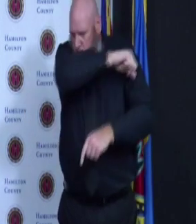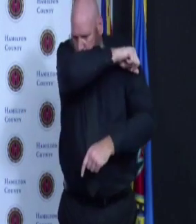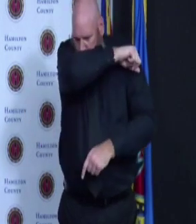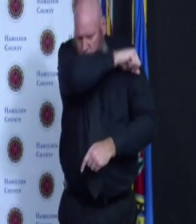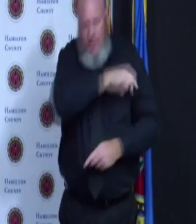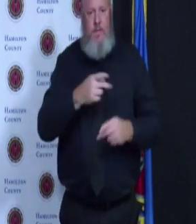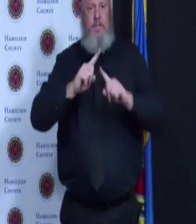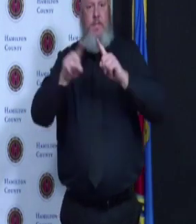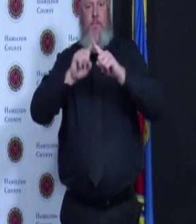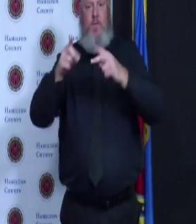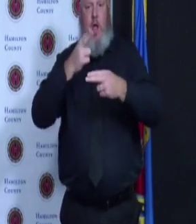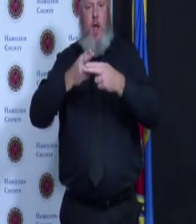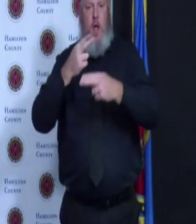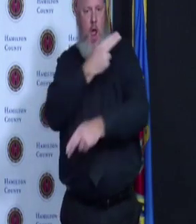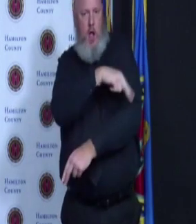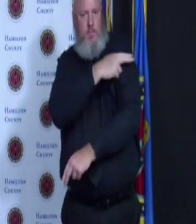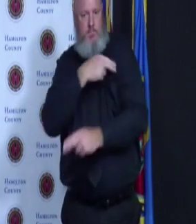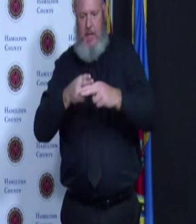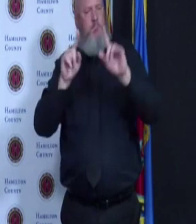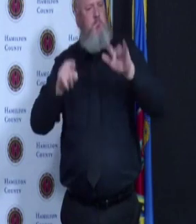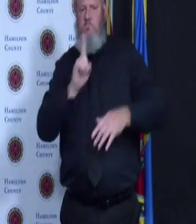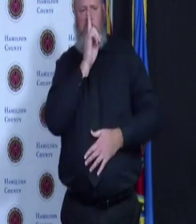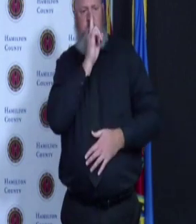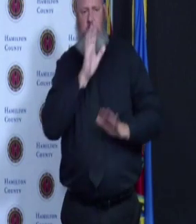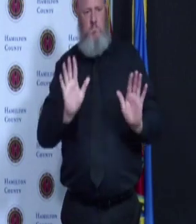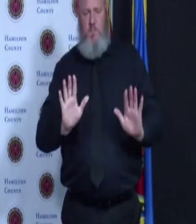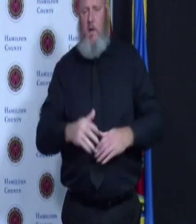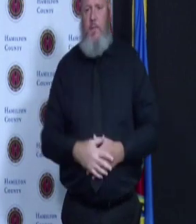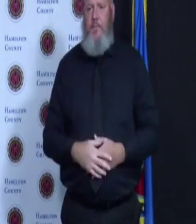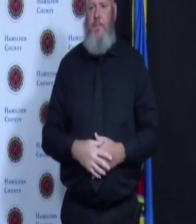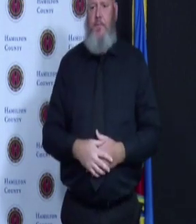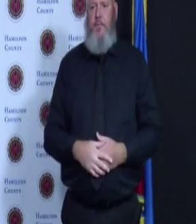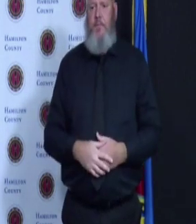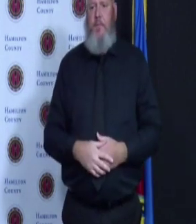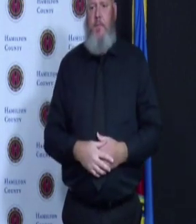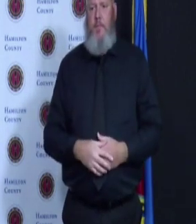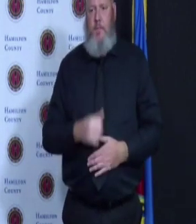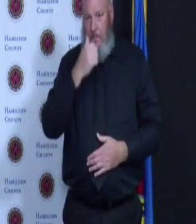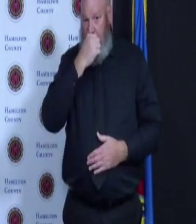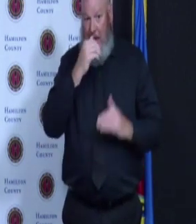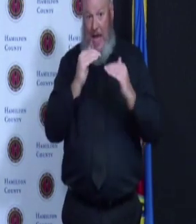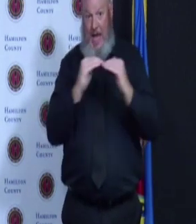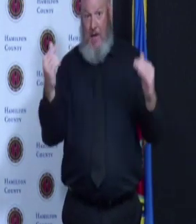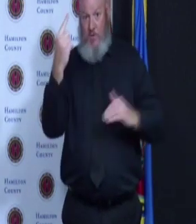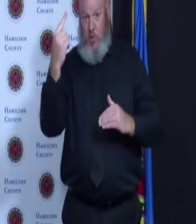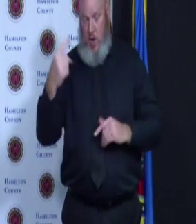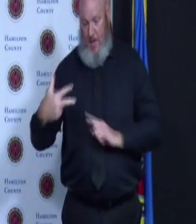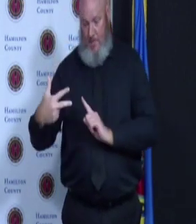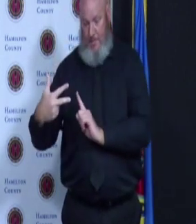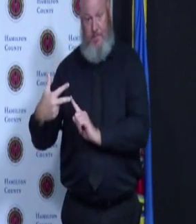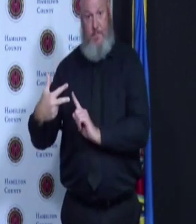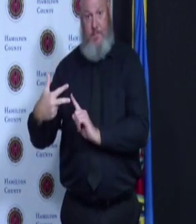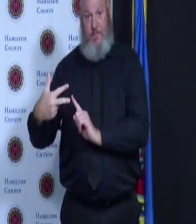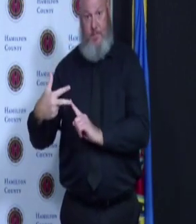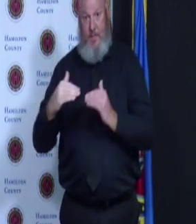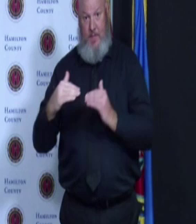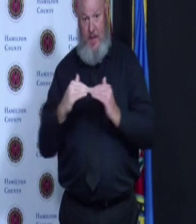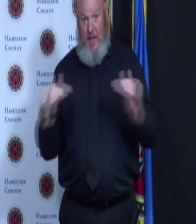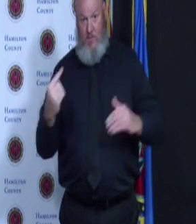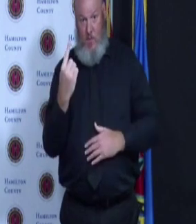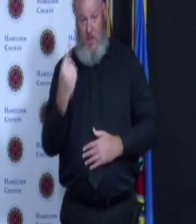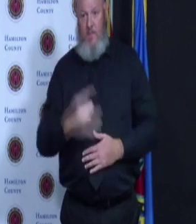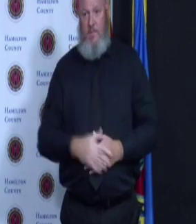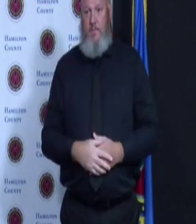levels. At surge level 1, hospitals will initiate internal surge plans